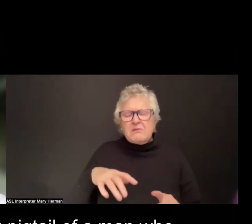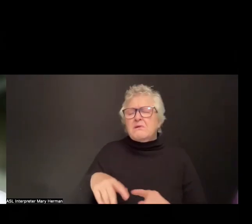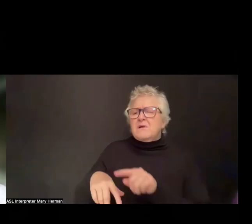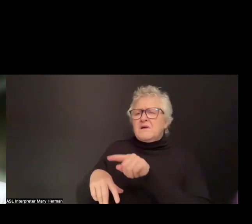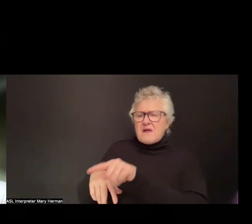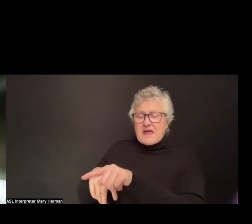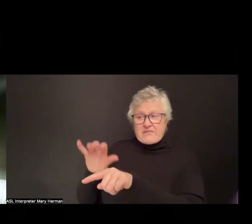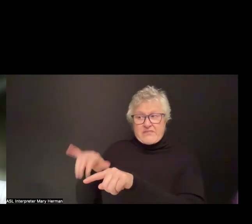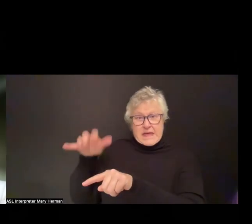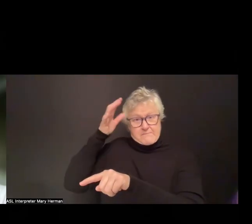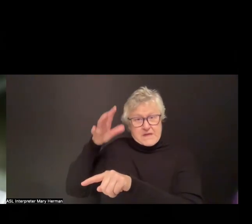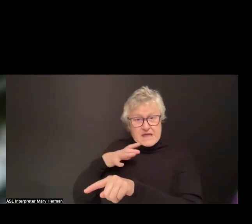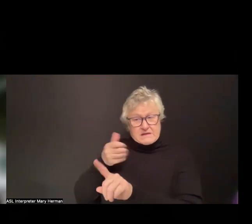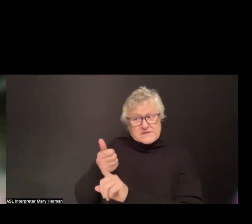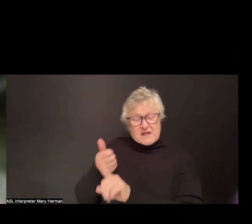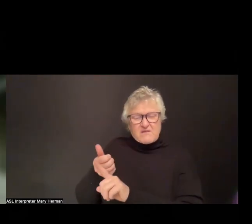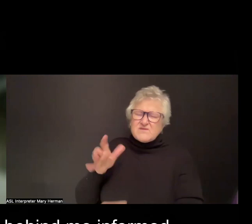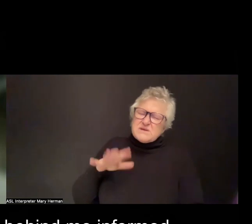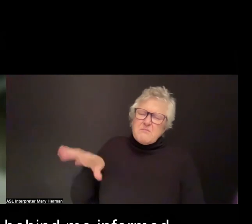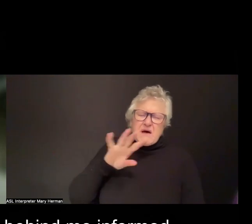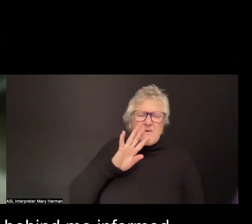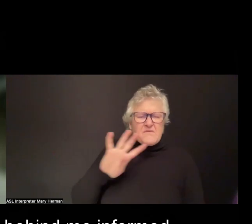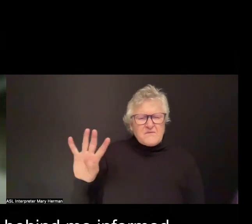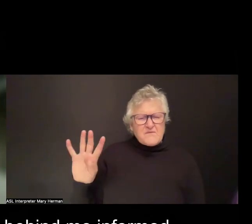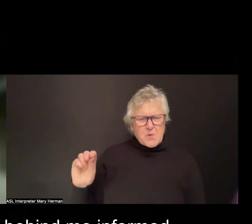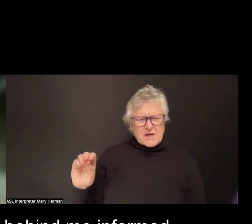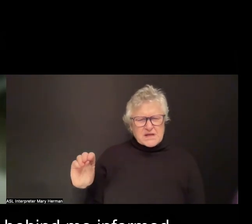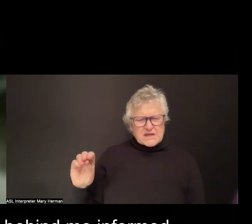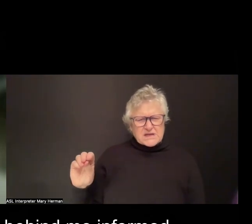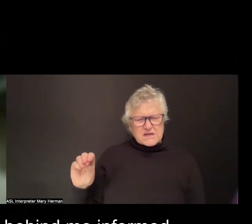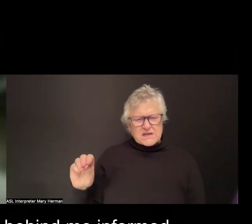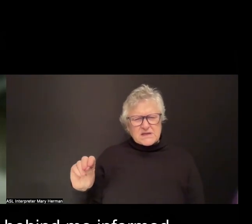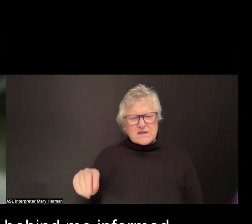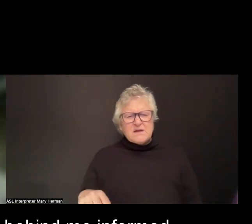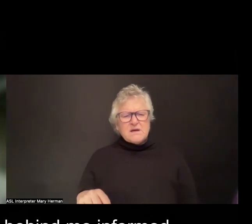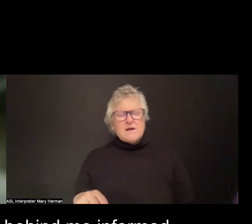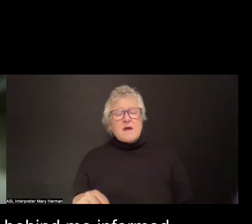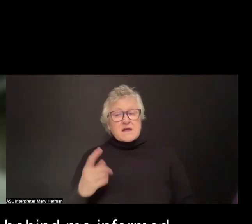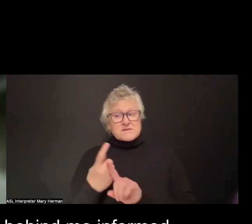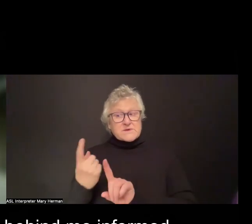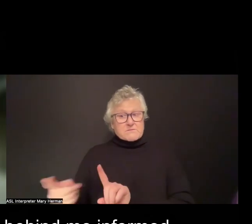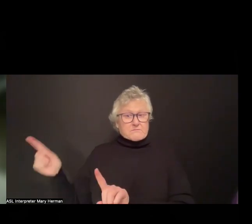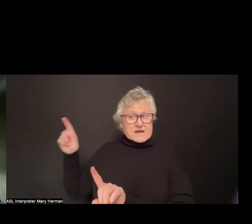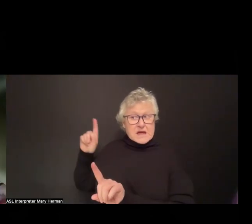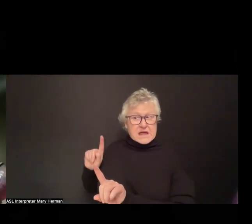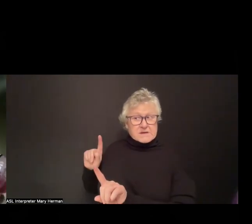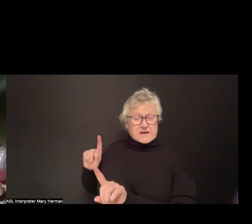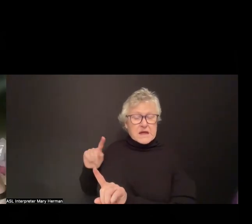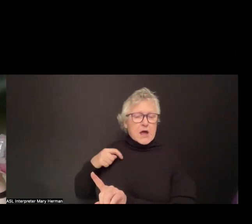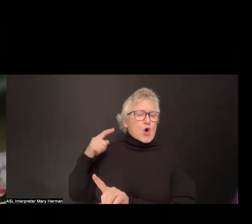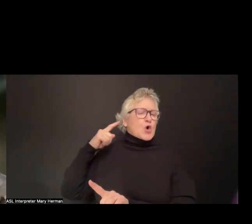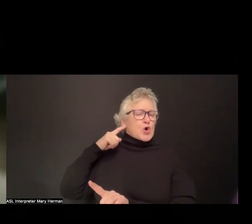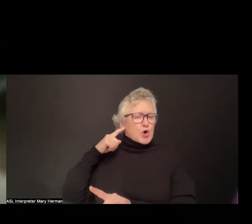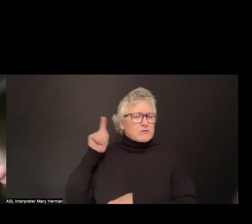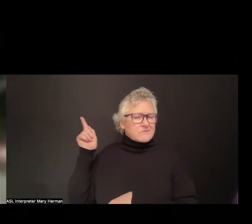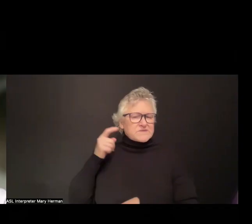weedy like kelp with bristly red whiskers. Someone standing behind me informed someone else that this was Henry Greenville.